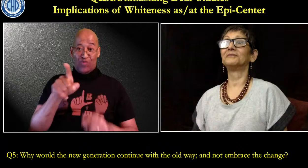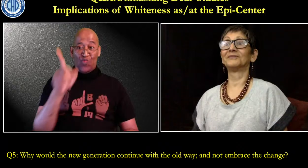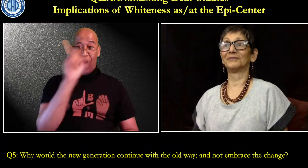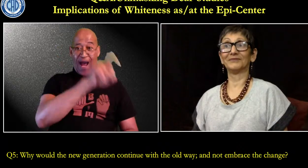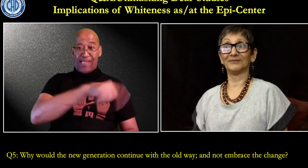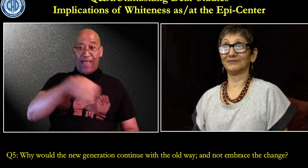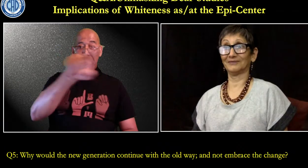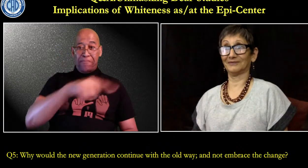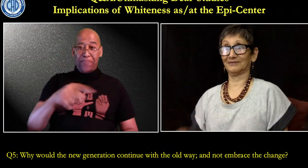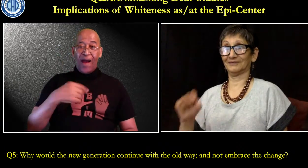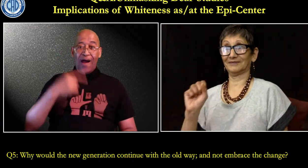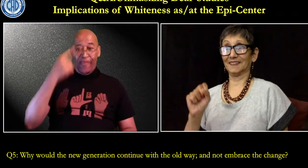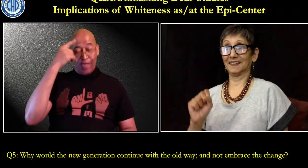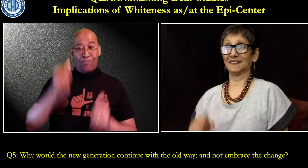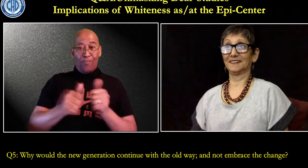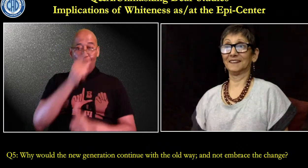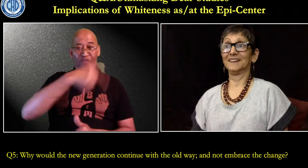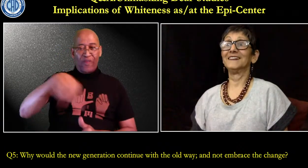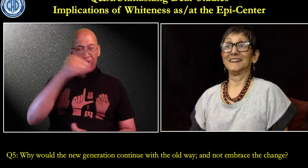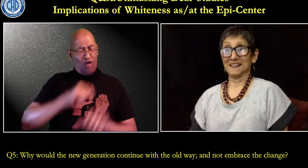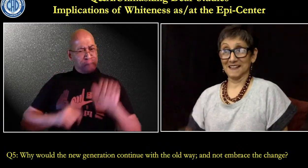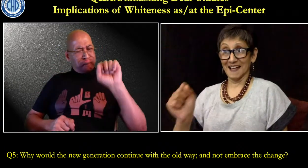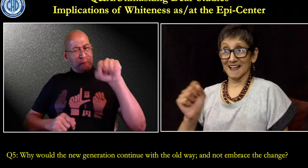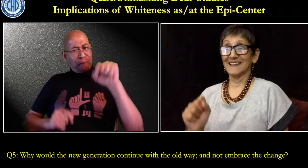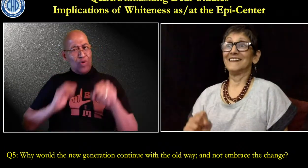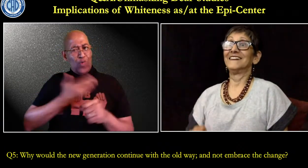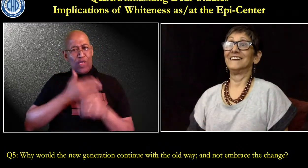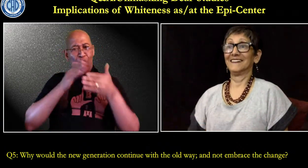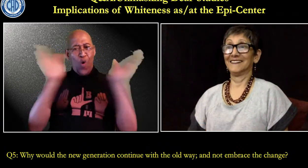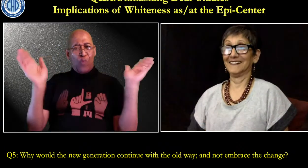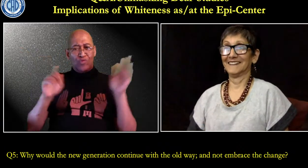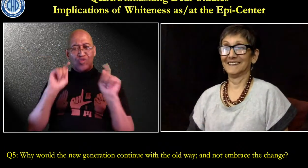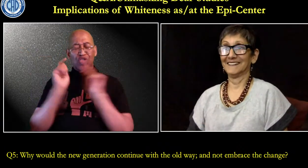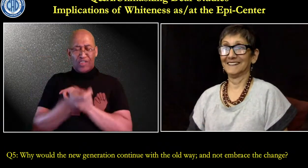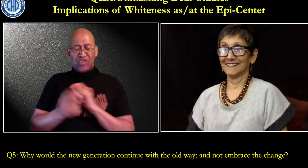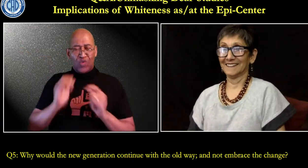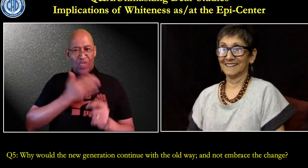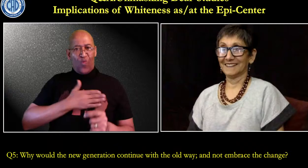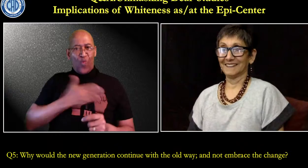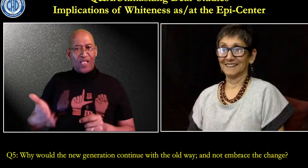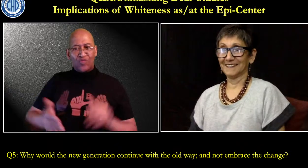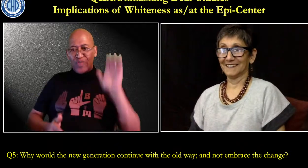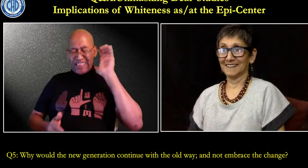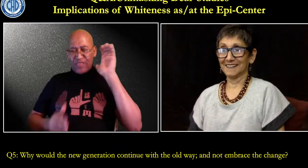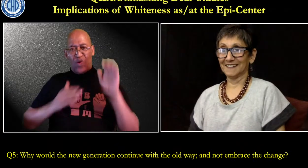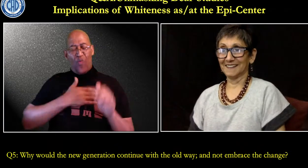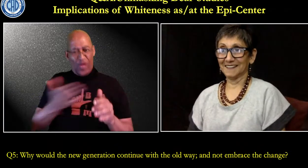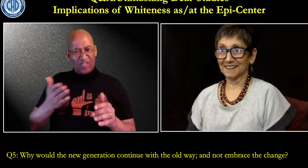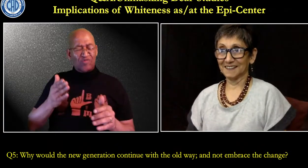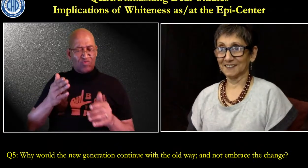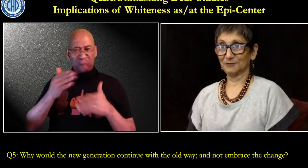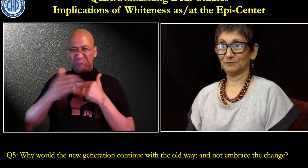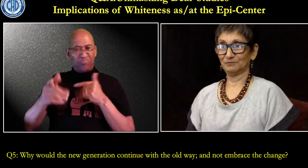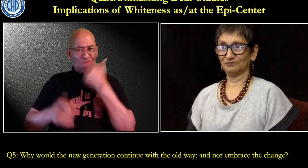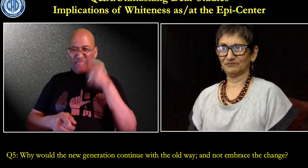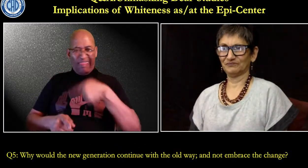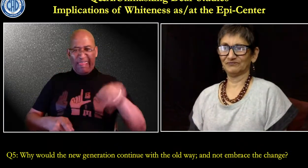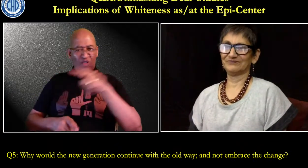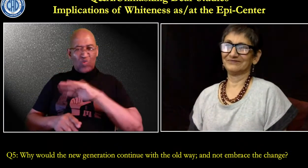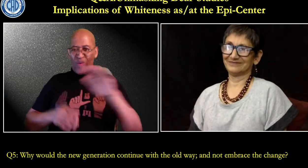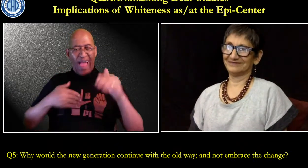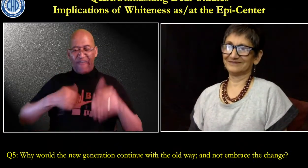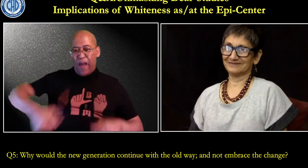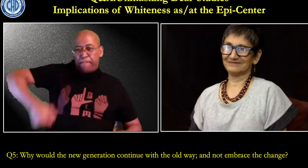All the young people in the audience, you can ask them, And they will say, oh yeah, we are